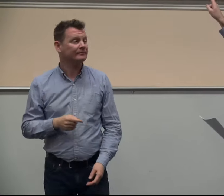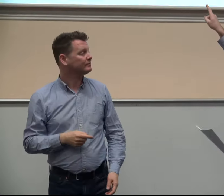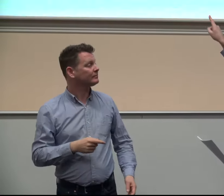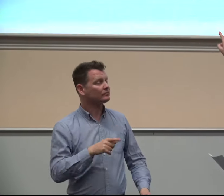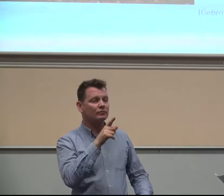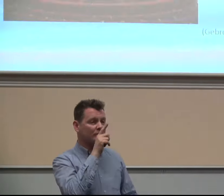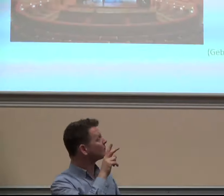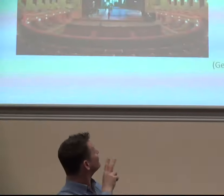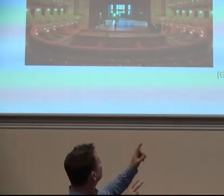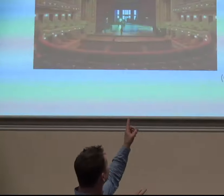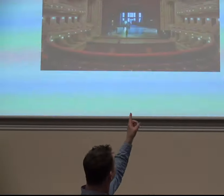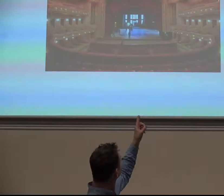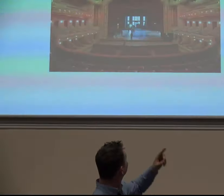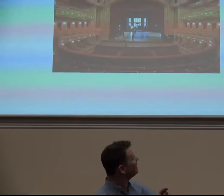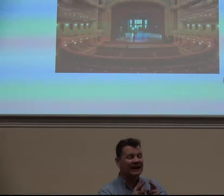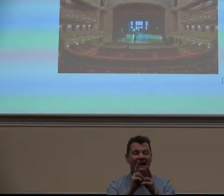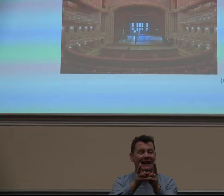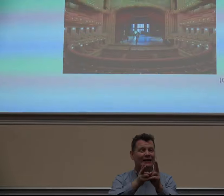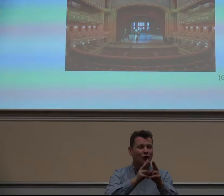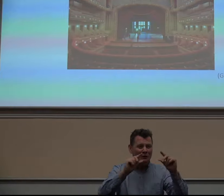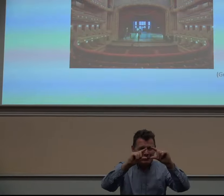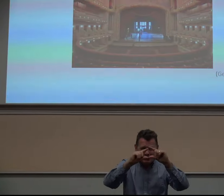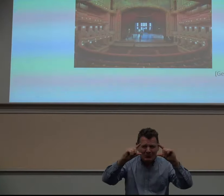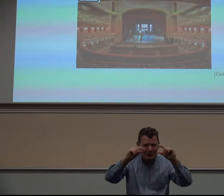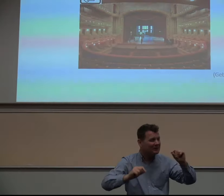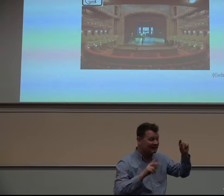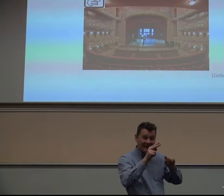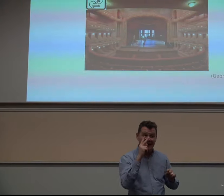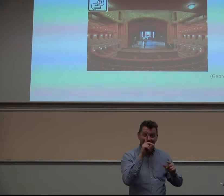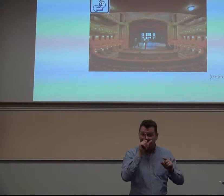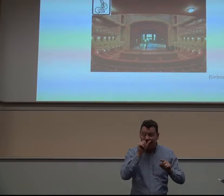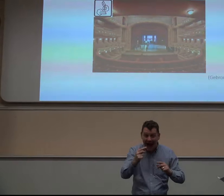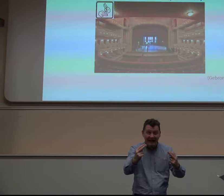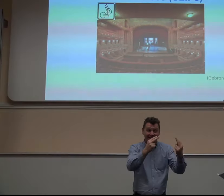Can you see the interpreter? This tiny black dot in the bottom corner.